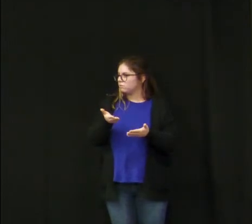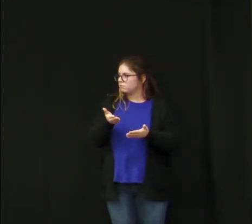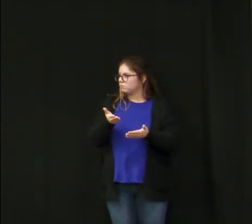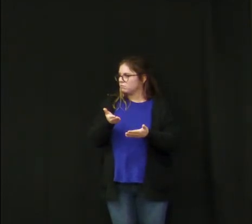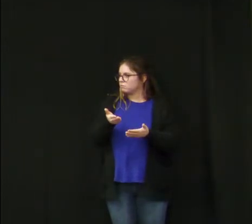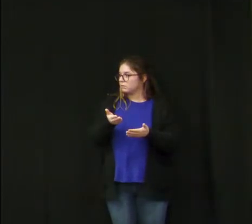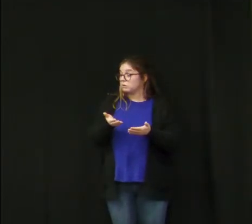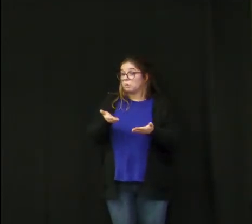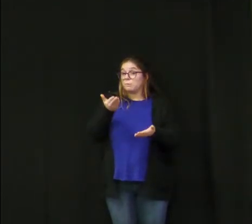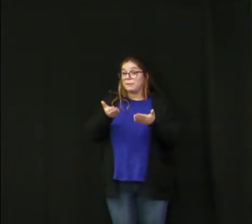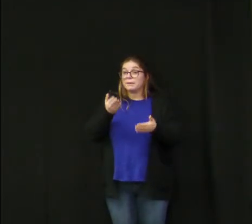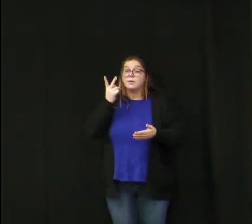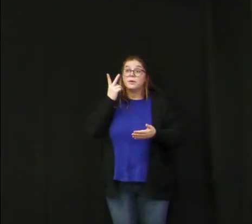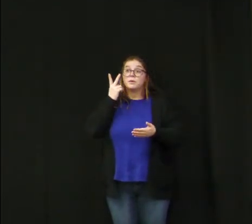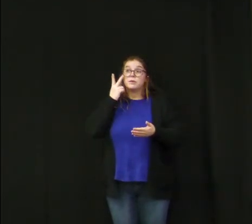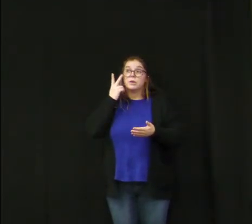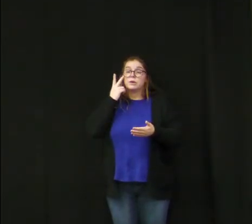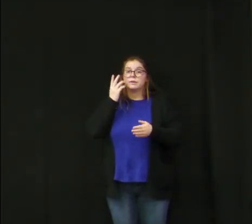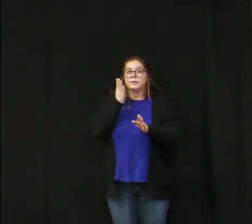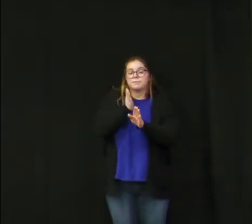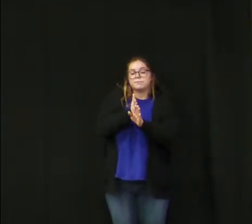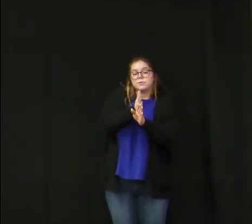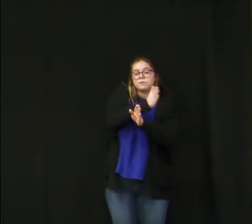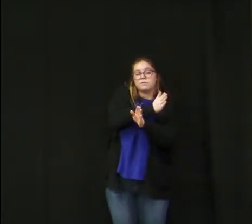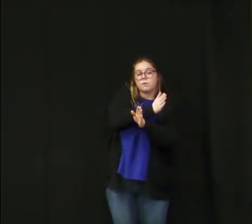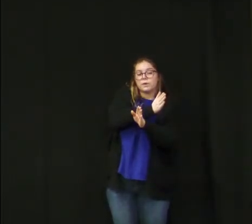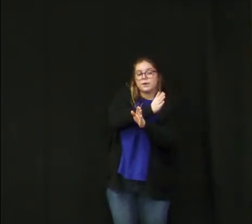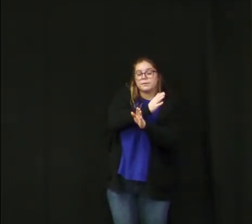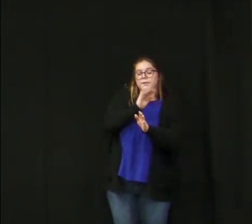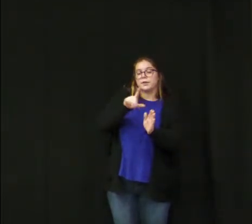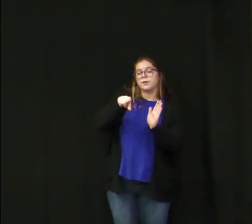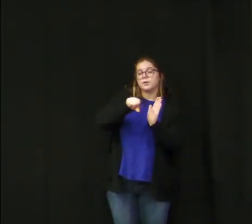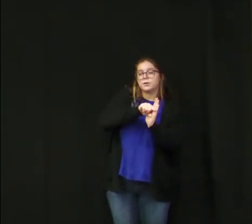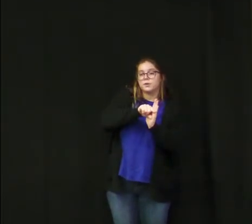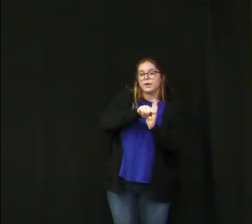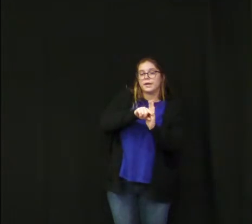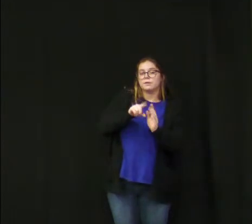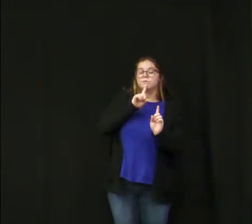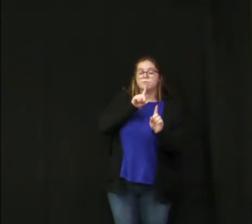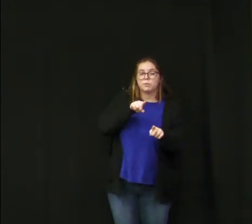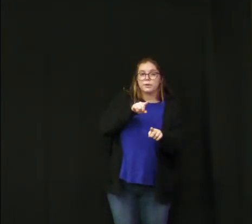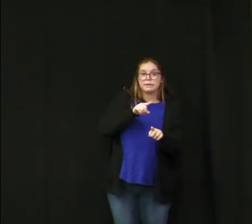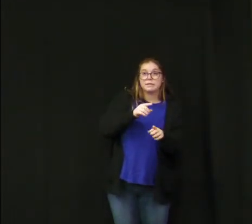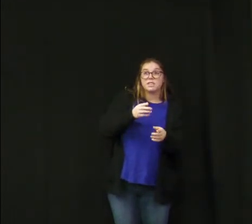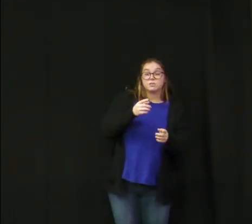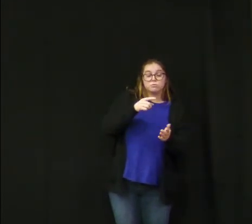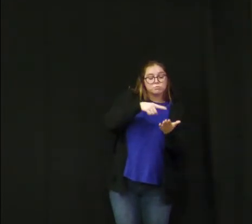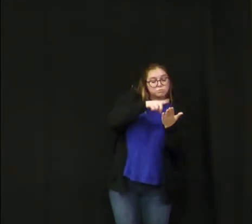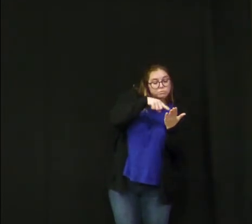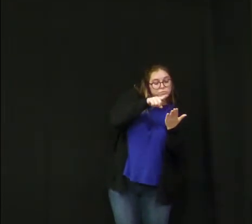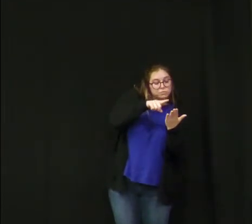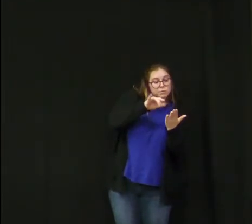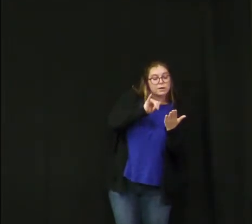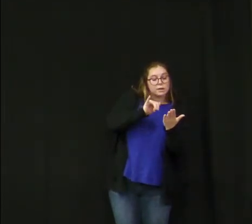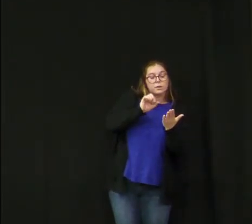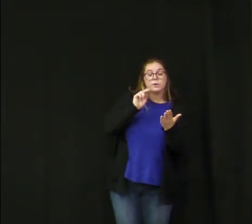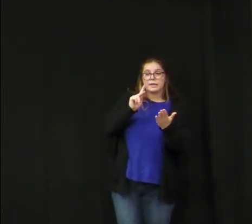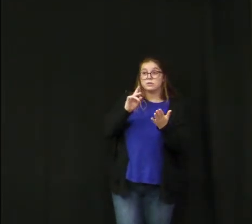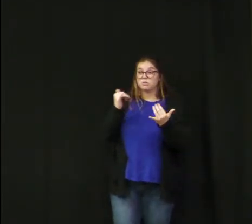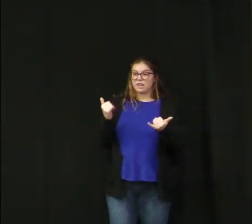the previous progress reports. And that might give you some information. But let's say you had the kid for 2 weeks and you know they have